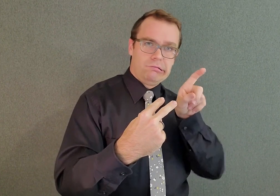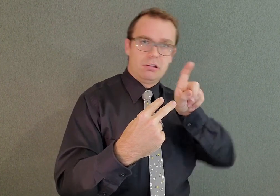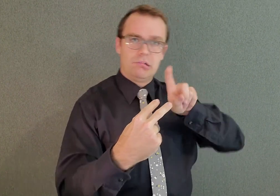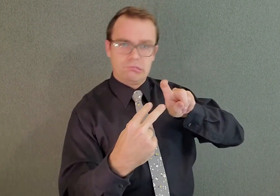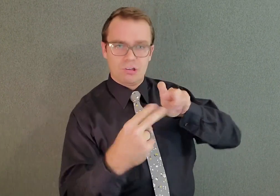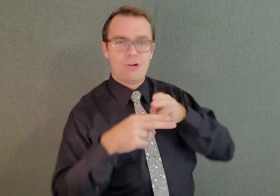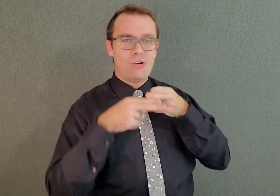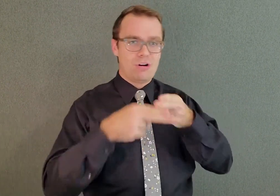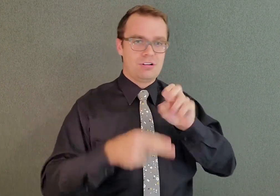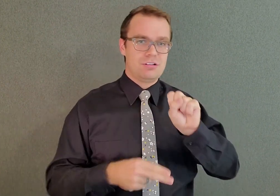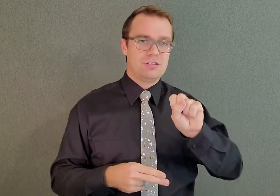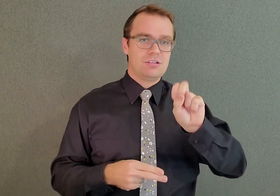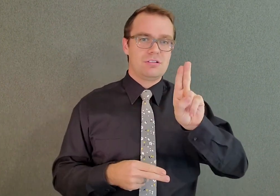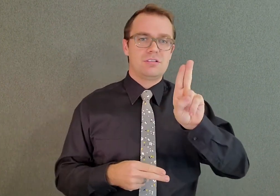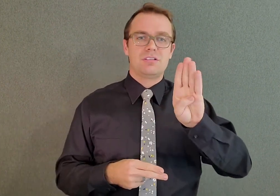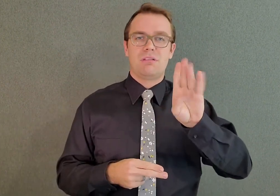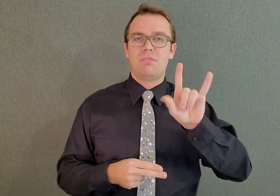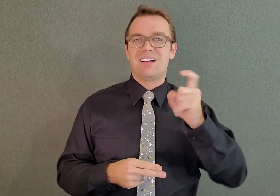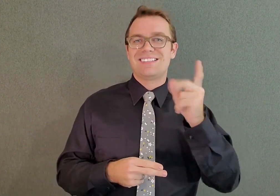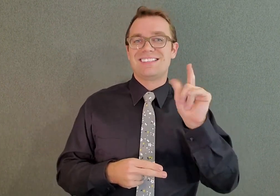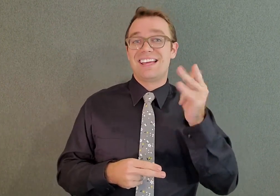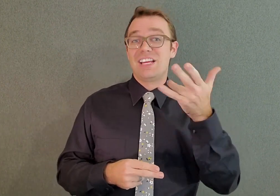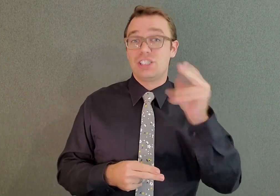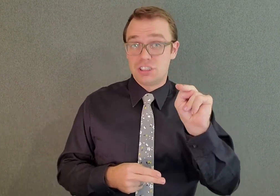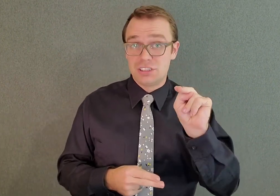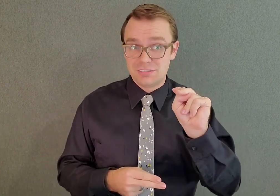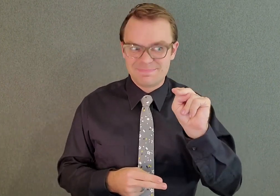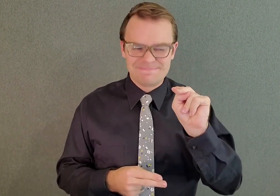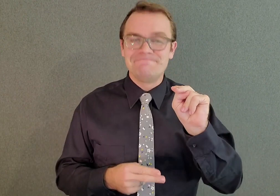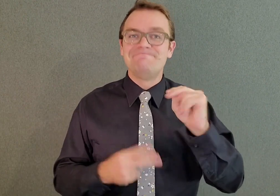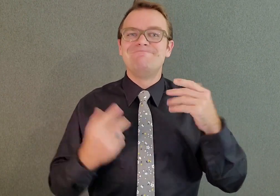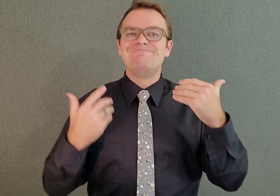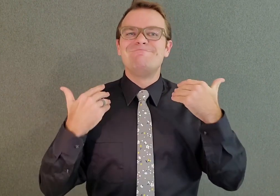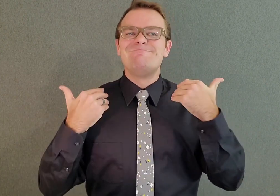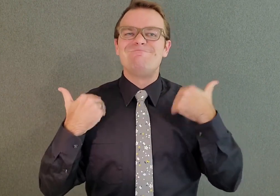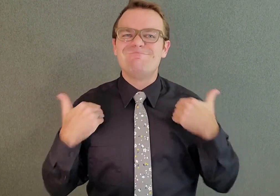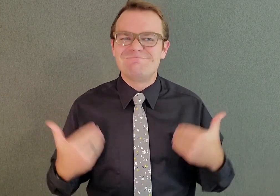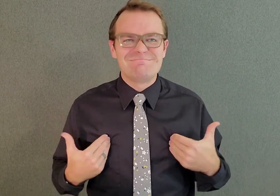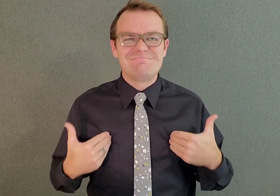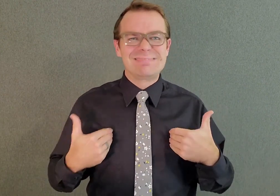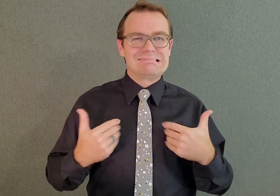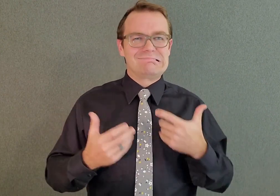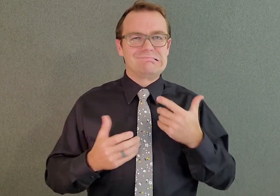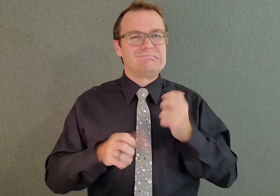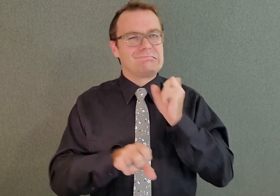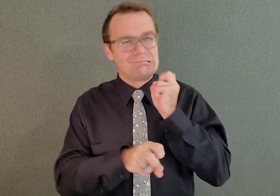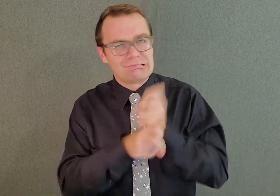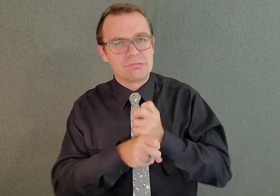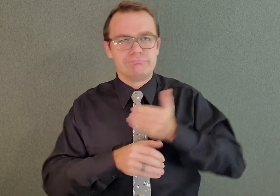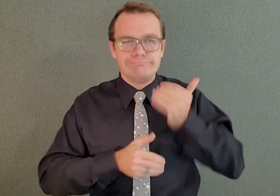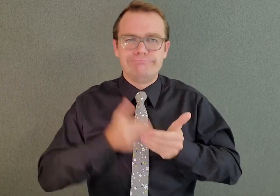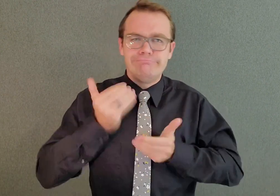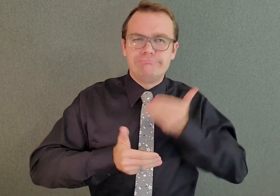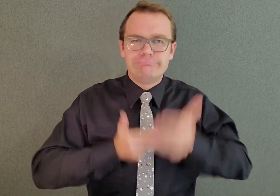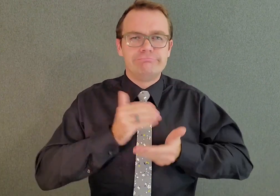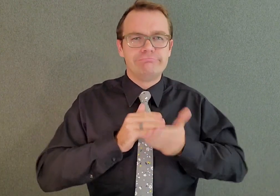Misalignment is called subluxation. Subluxations rob the body of proper spinal health and function.